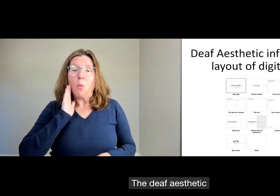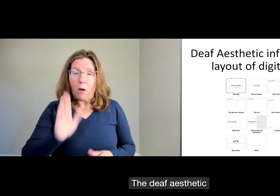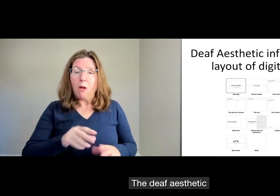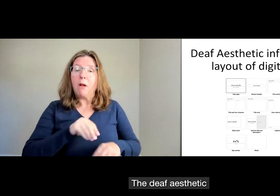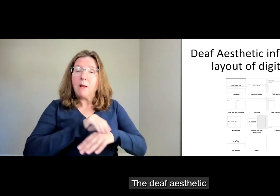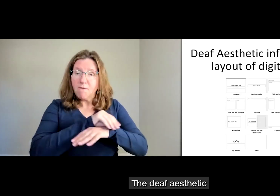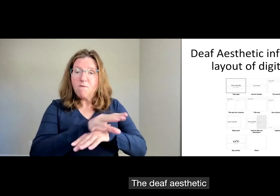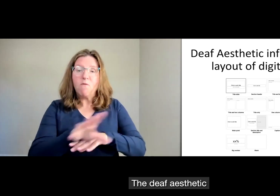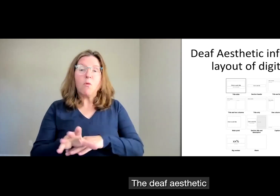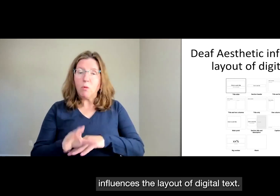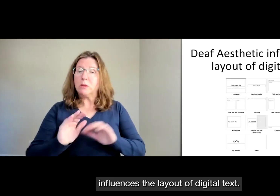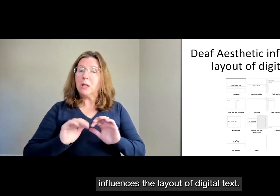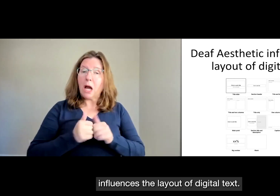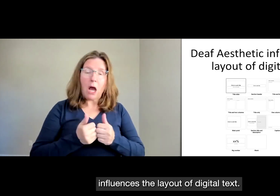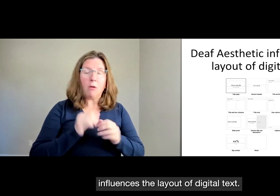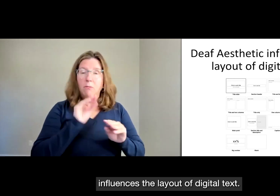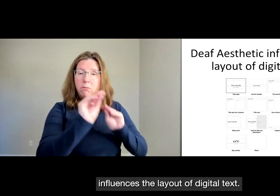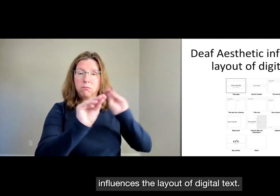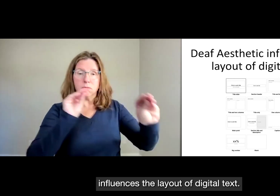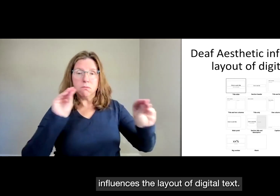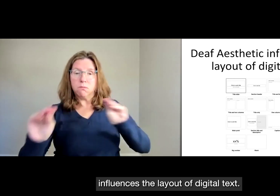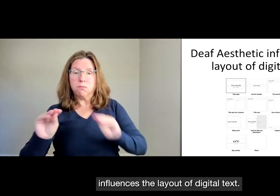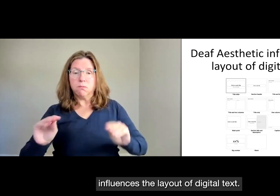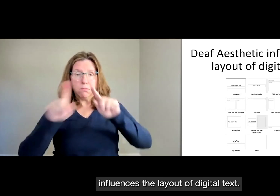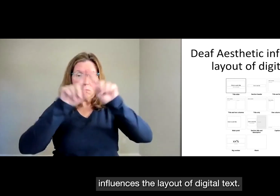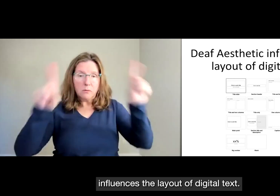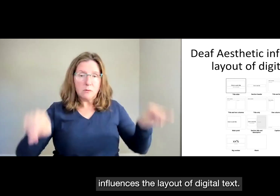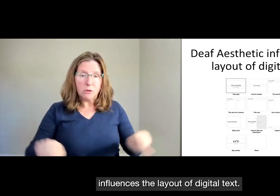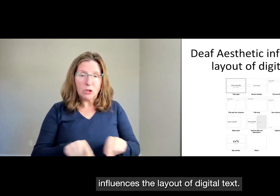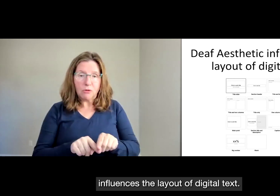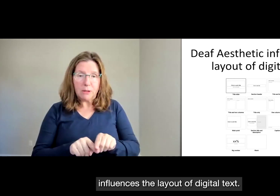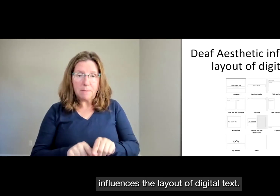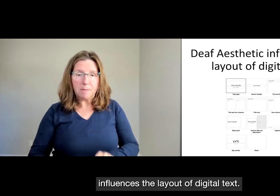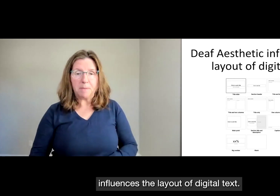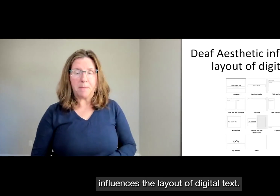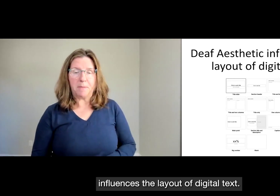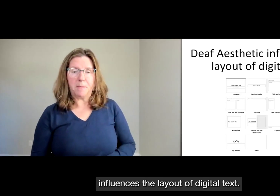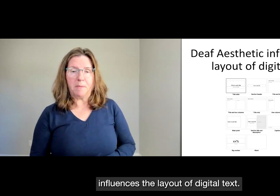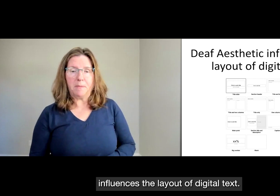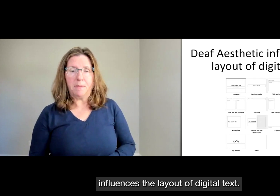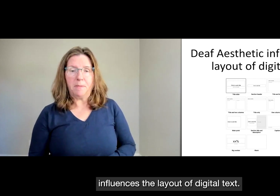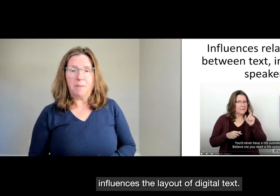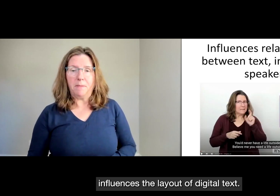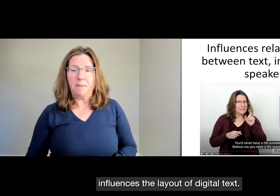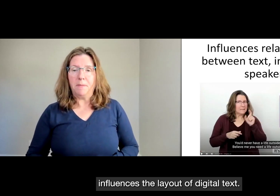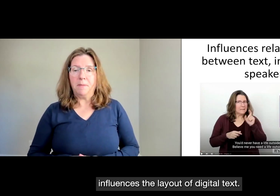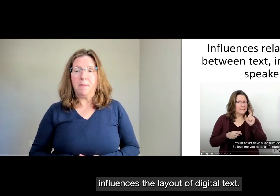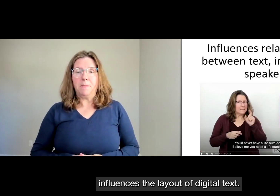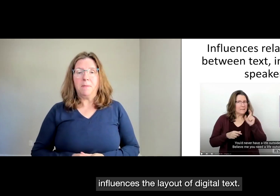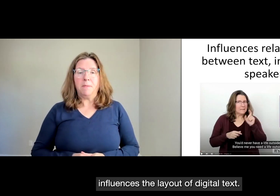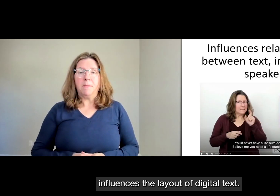The deaf aesthetic influences the layout of digital texts.